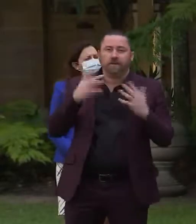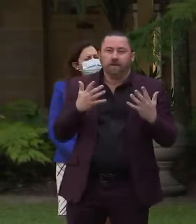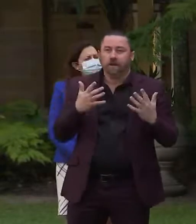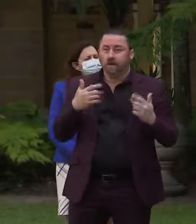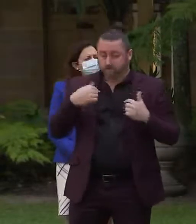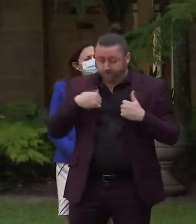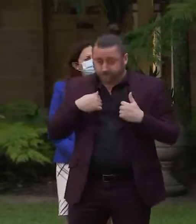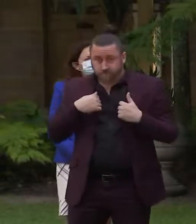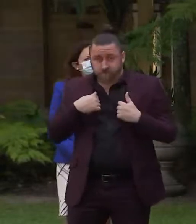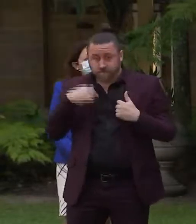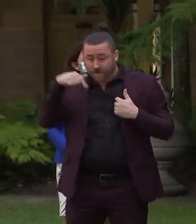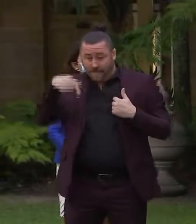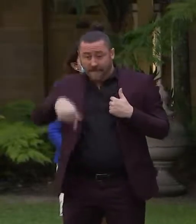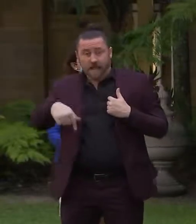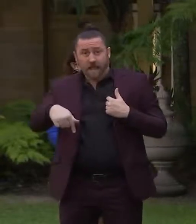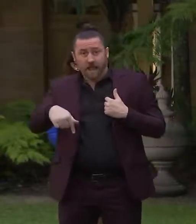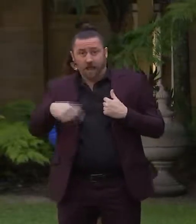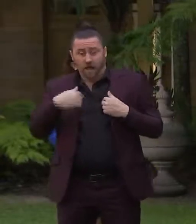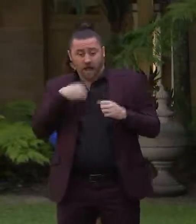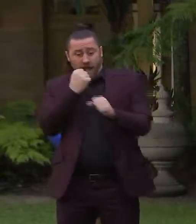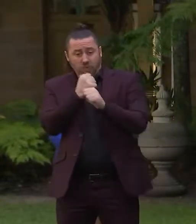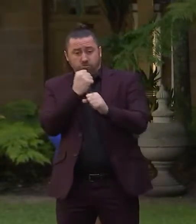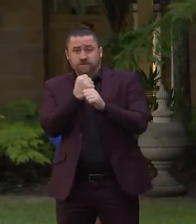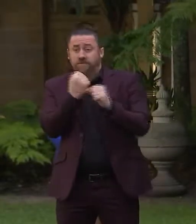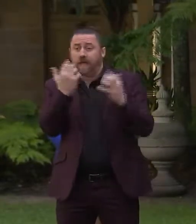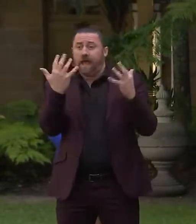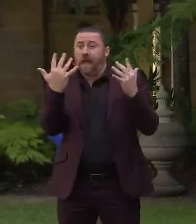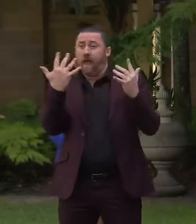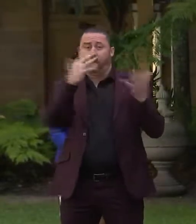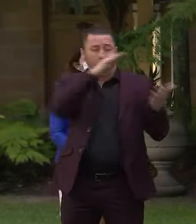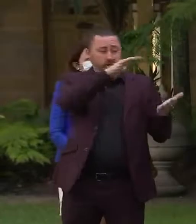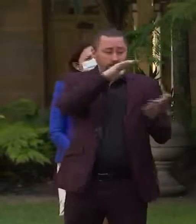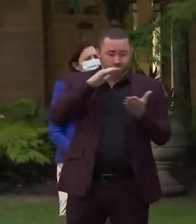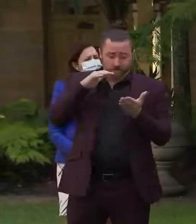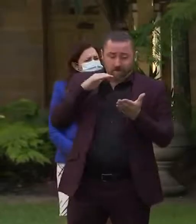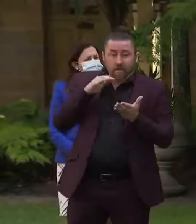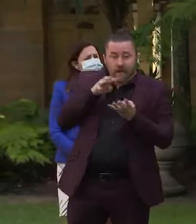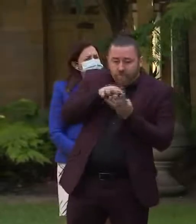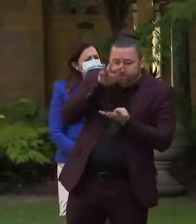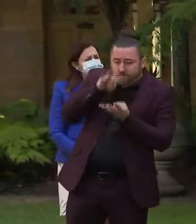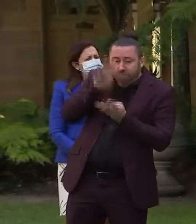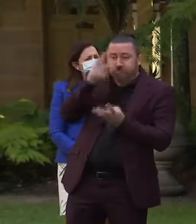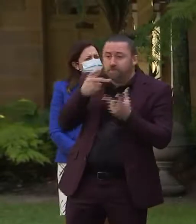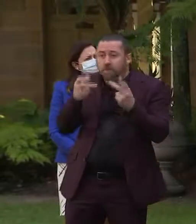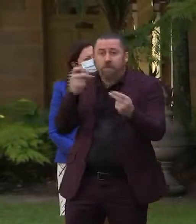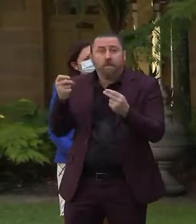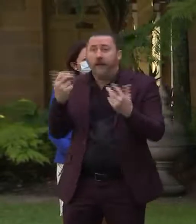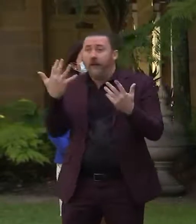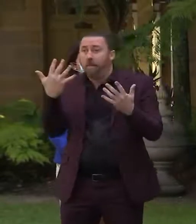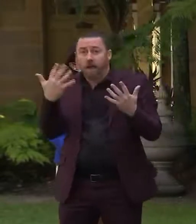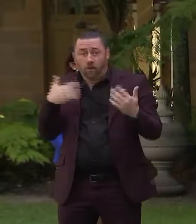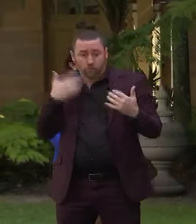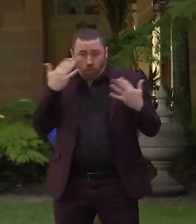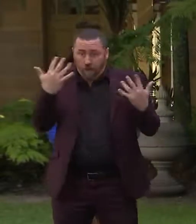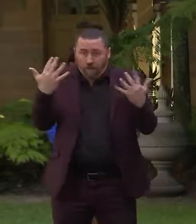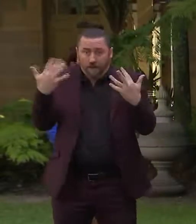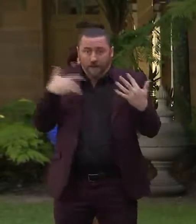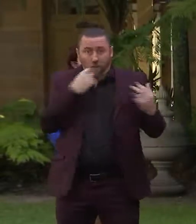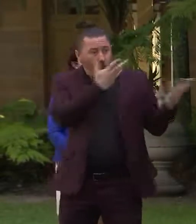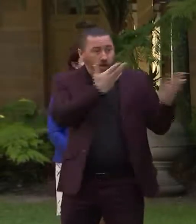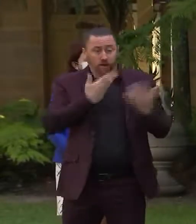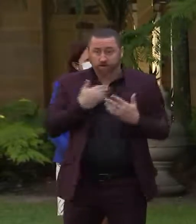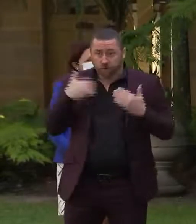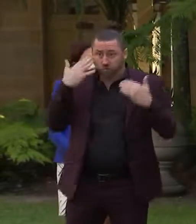not had certainty of supply to our hospitals through the vaccine rollout so far. That has required